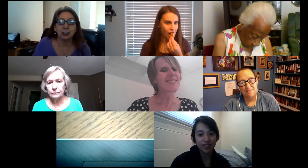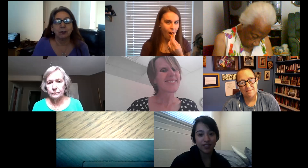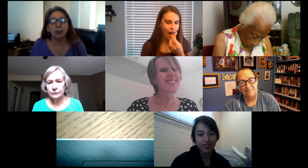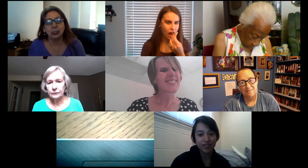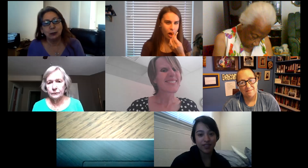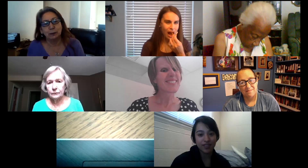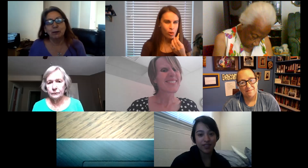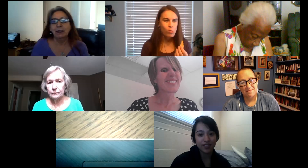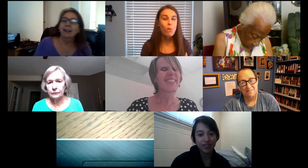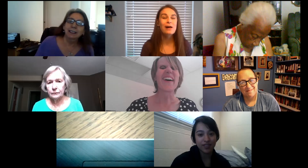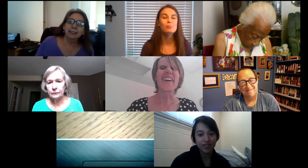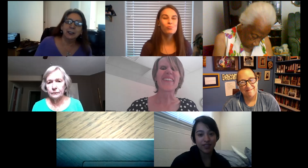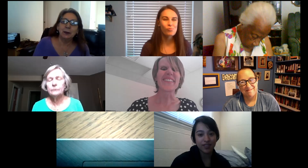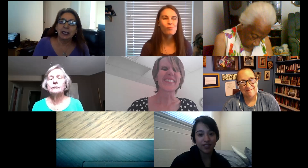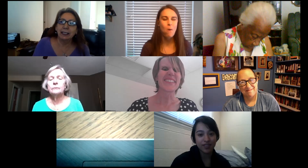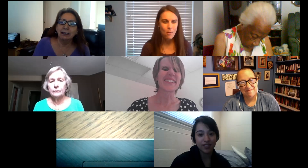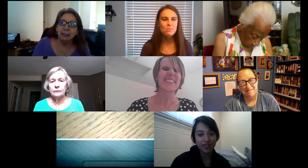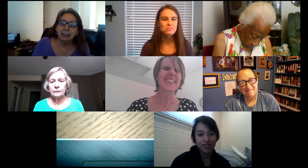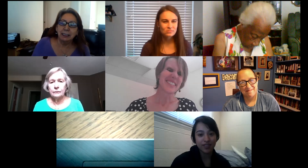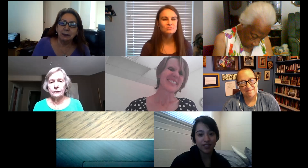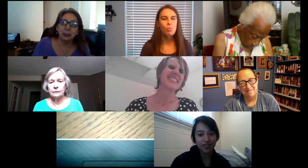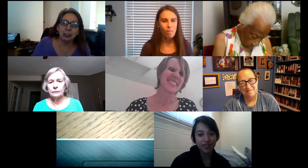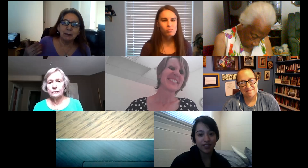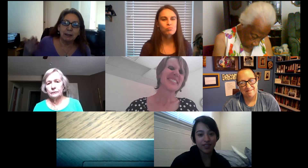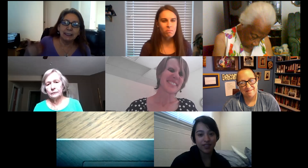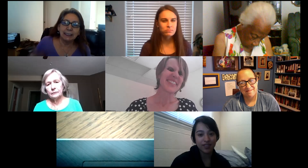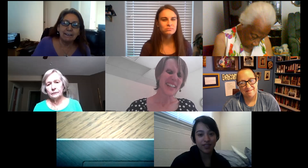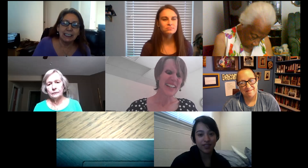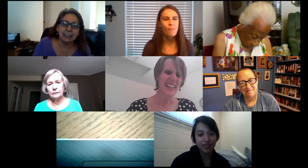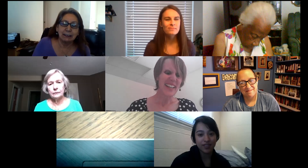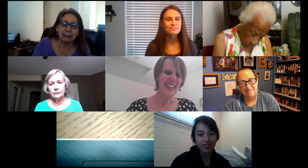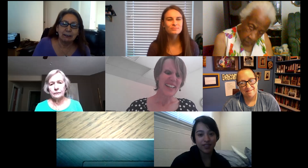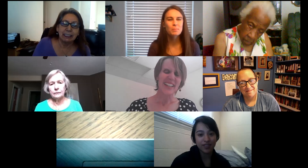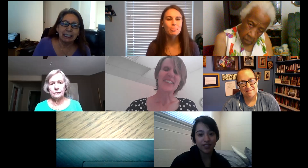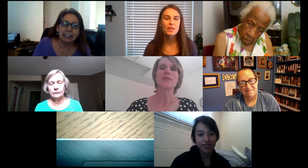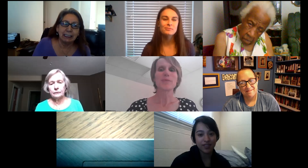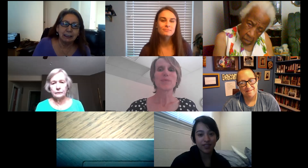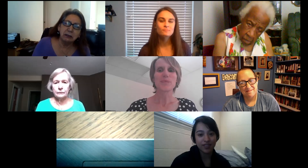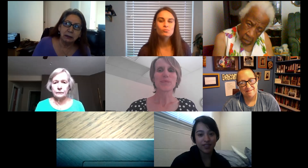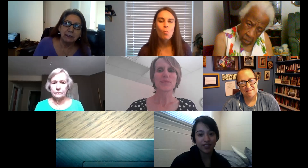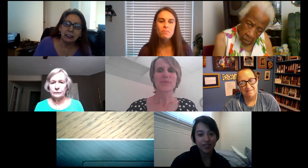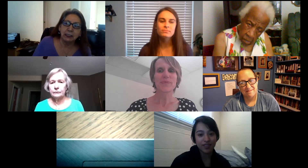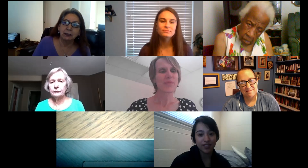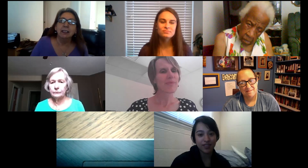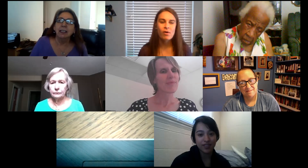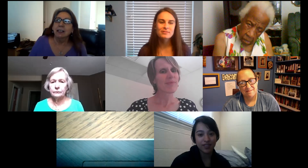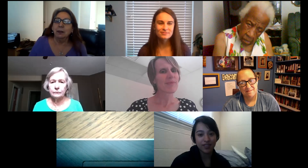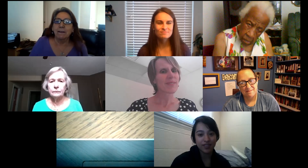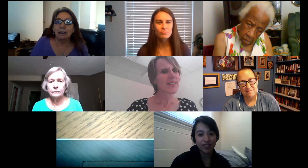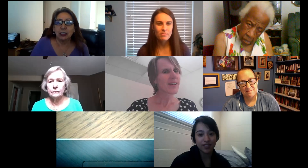turned 42. So we're talking about in the 70s or early 80s, well, 70s still, when I found out she